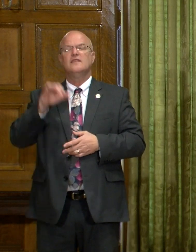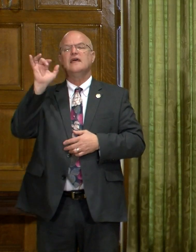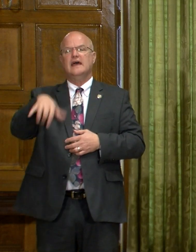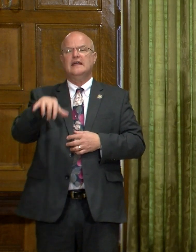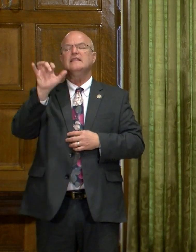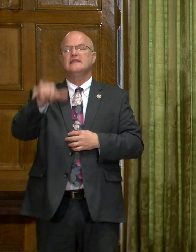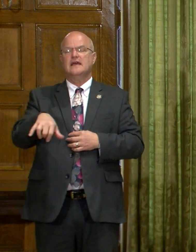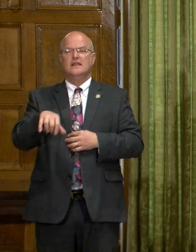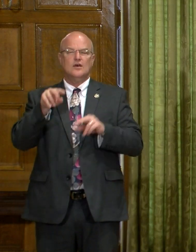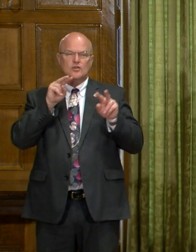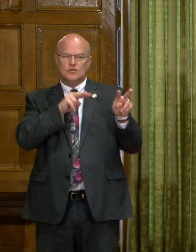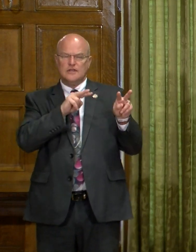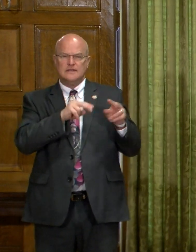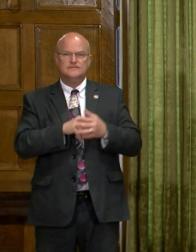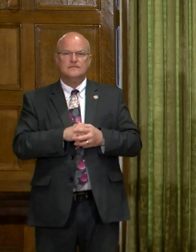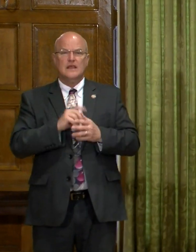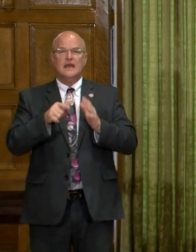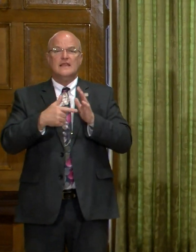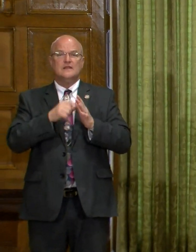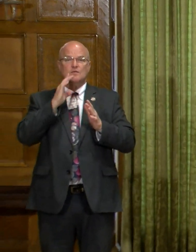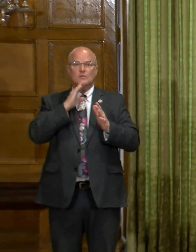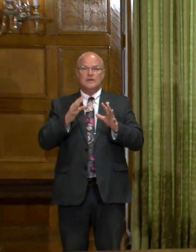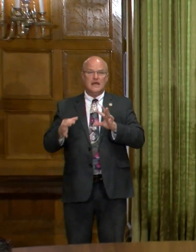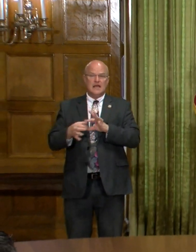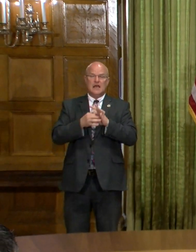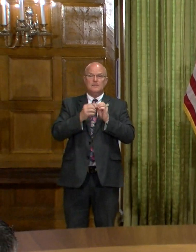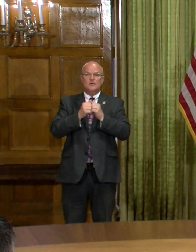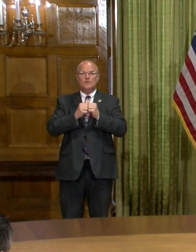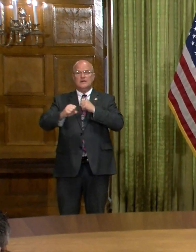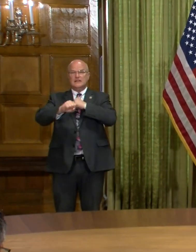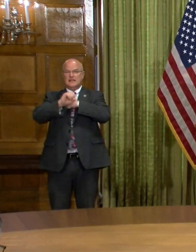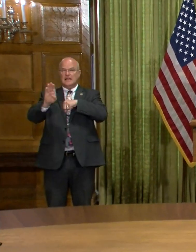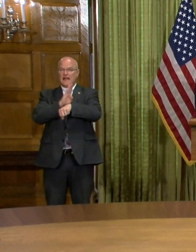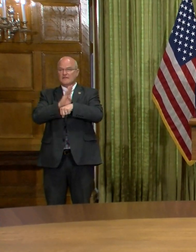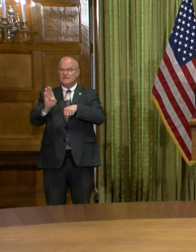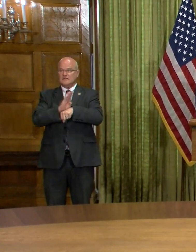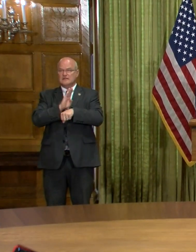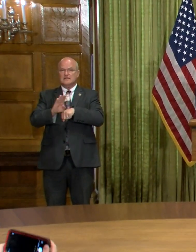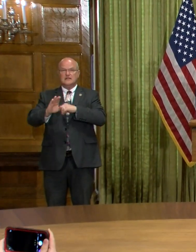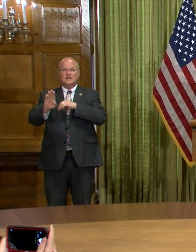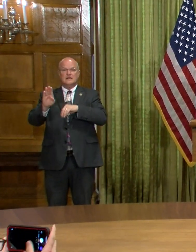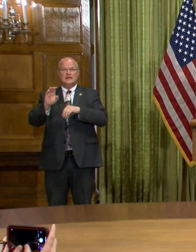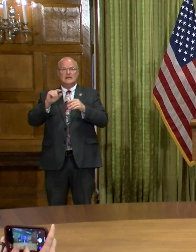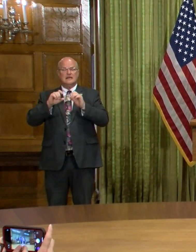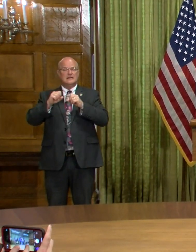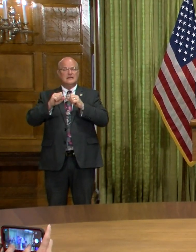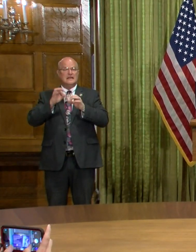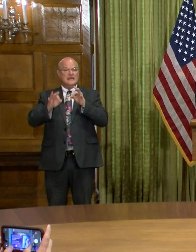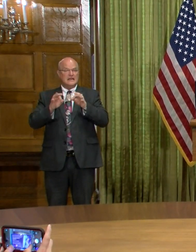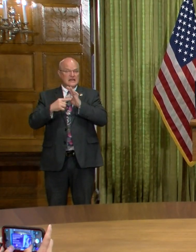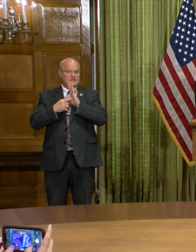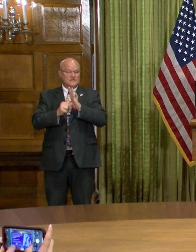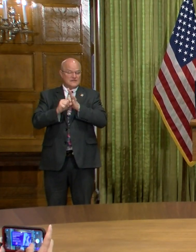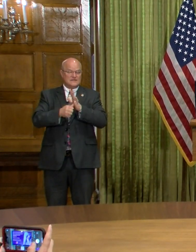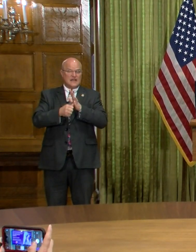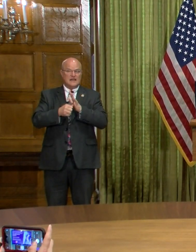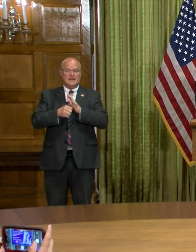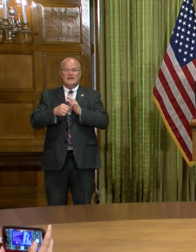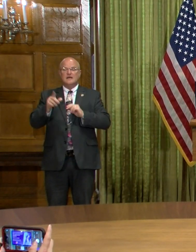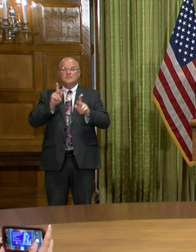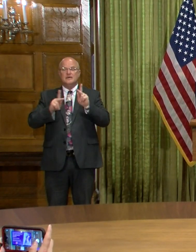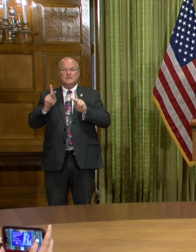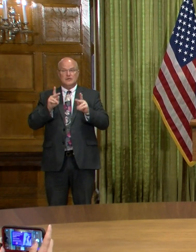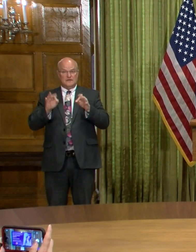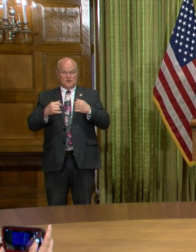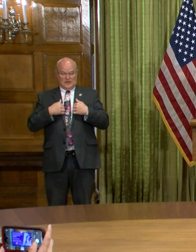Right here. Let's look at this for a second. And this will be accompanied by an advertising campaign, a marketing, emphasizing to the public in general,